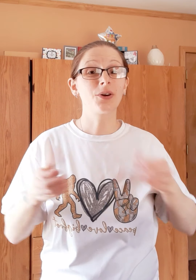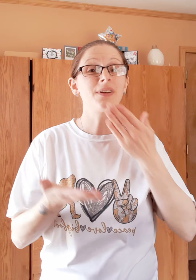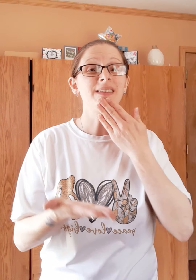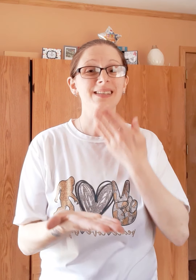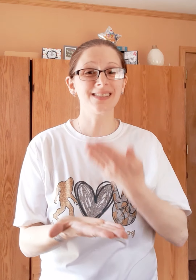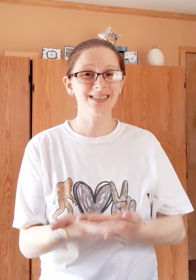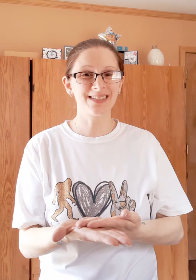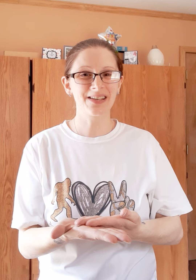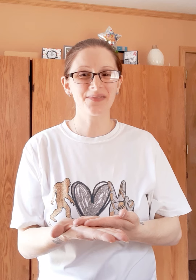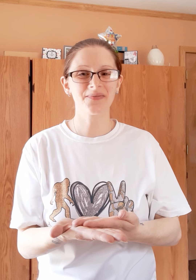goodness,